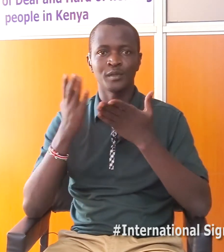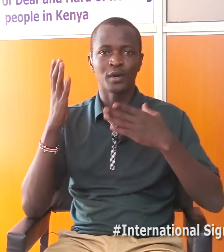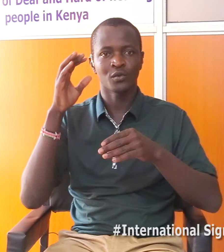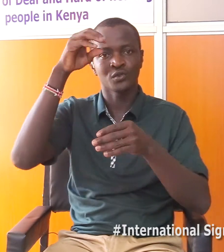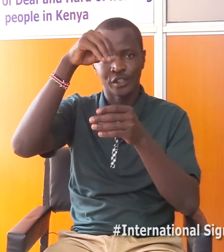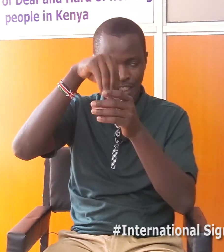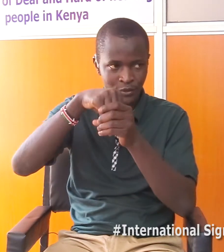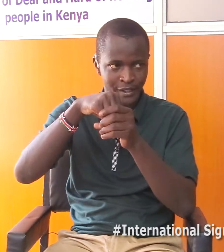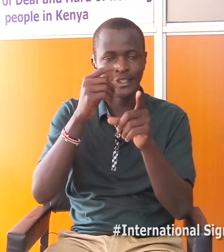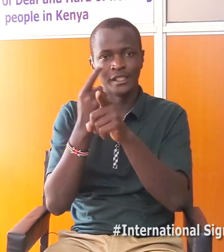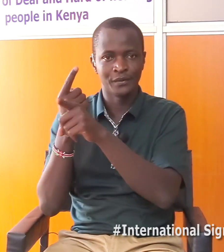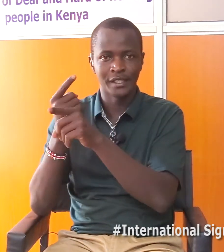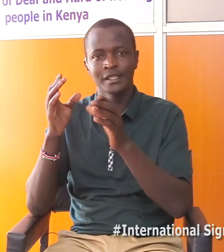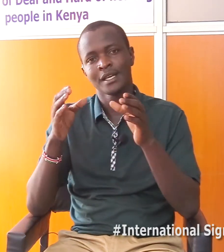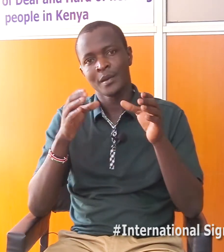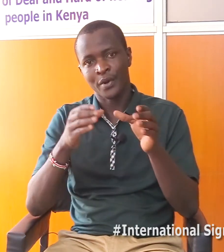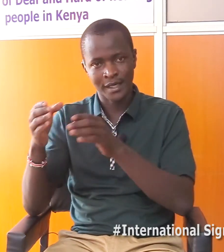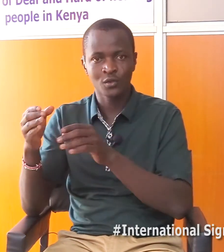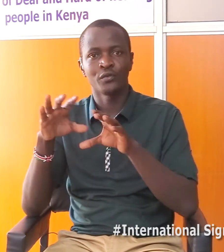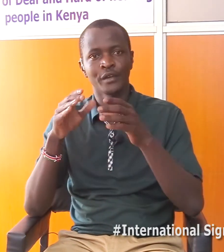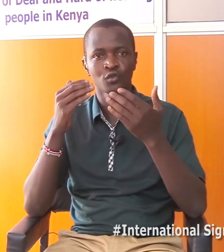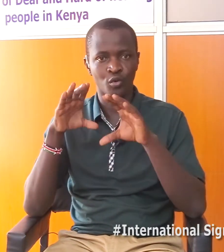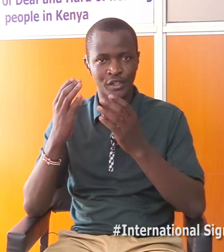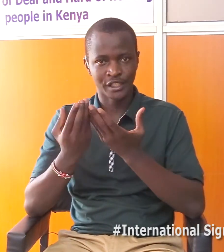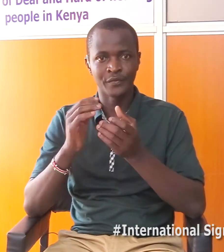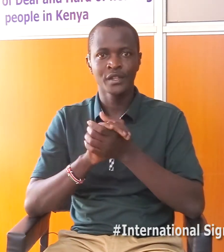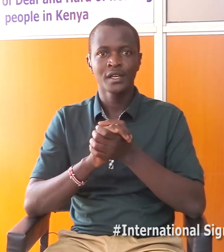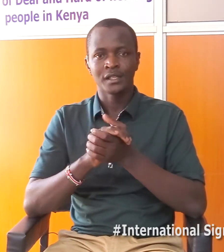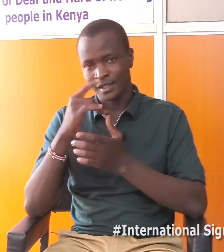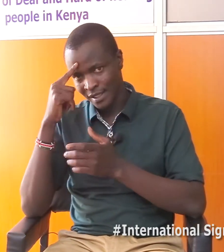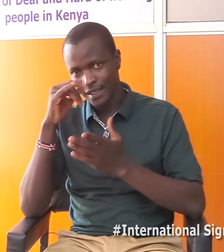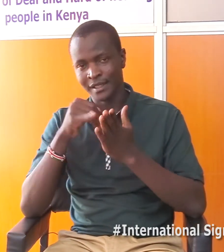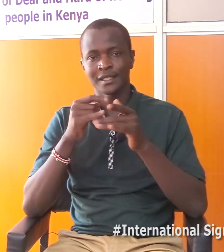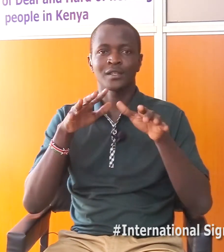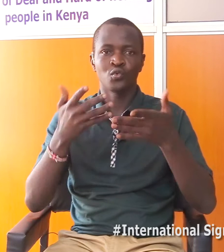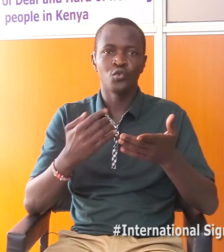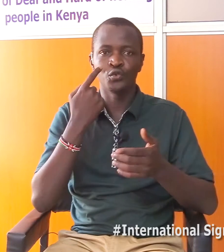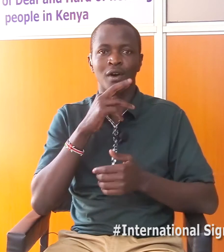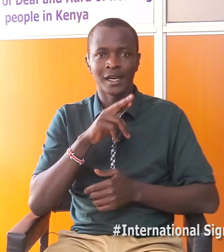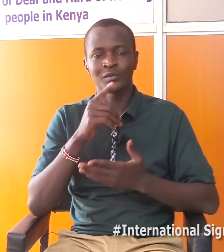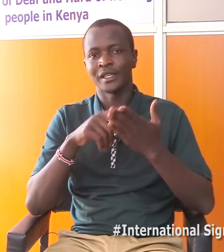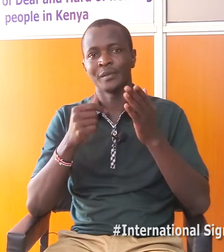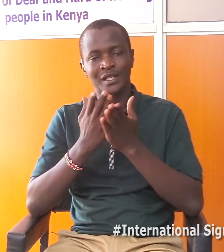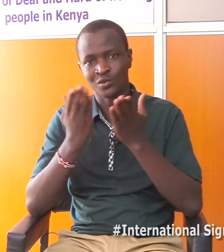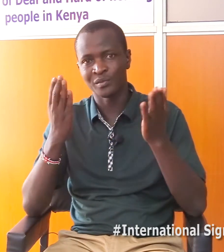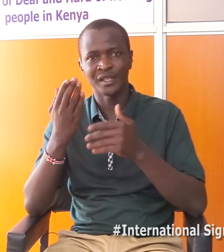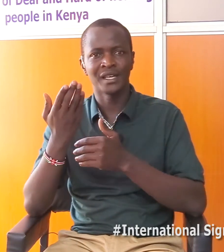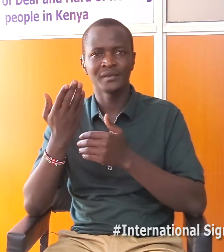are also included in different parts of the community. It's just like that who you are, any person,